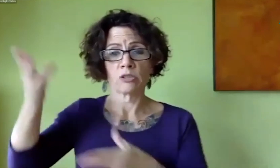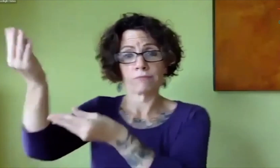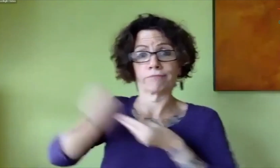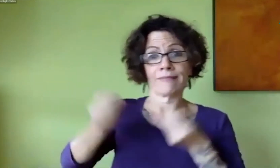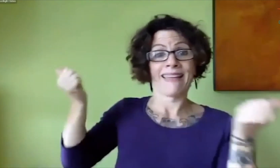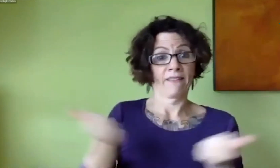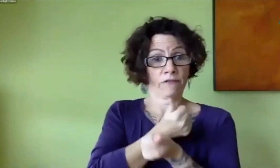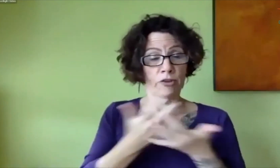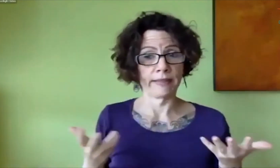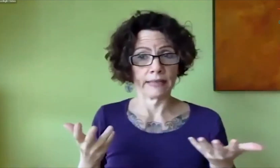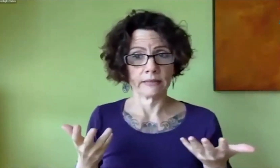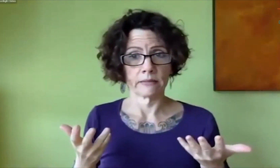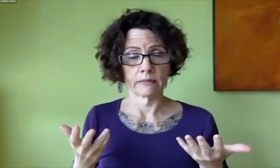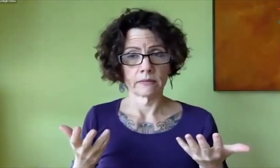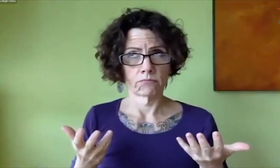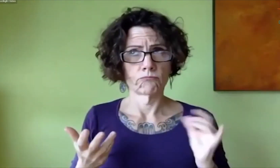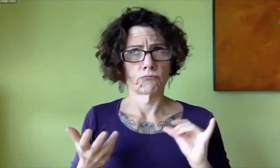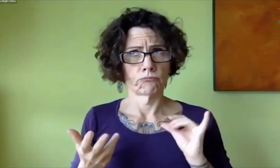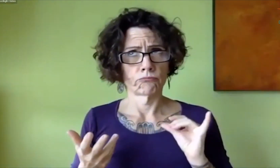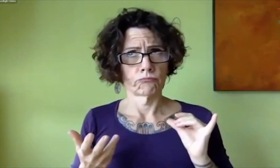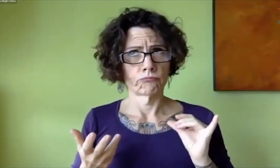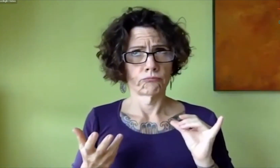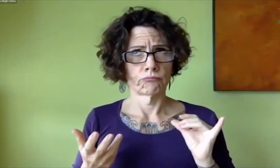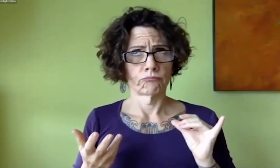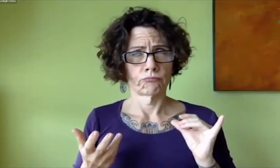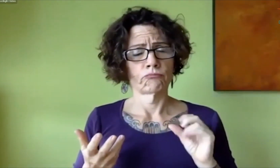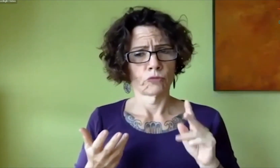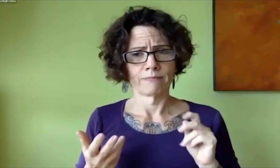the first beneficiary listed will receive everything.